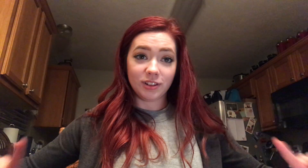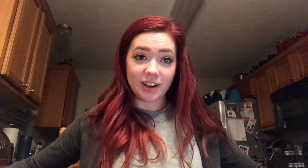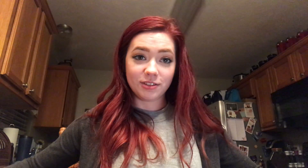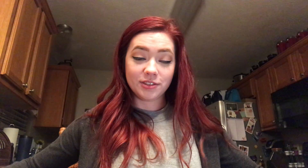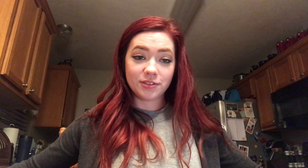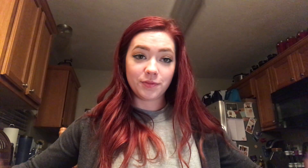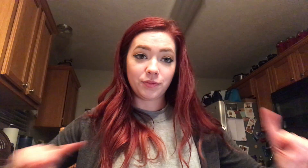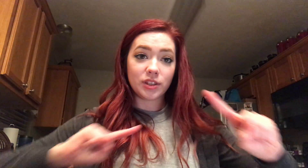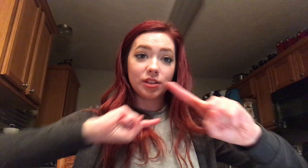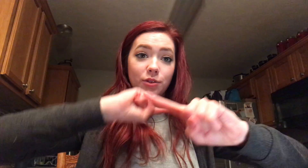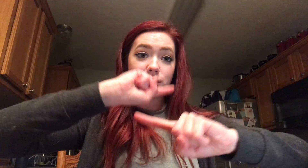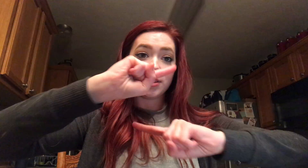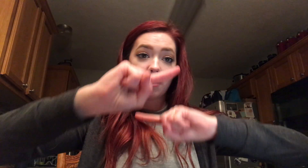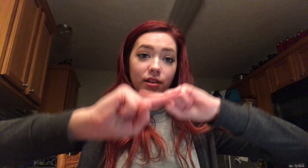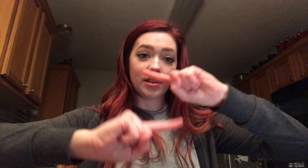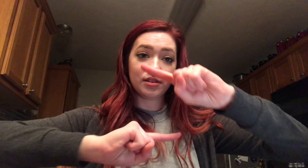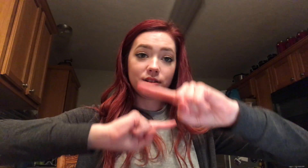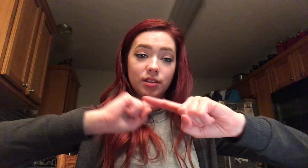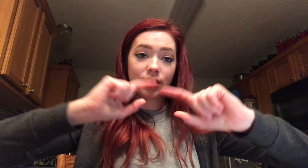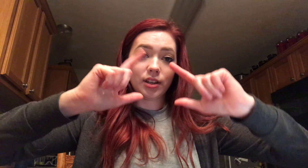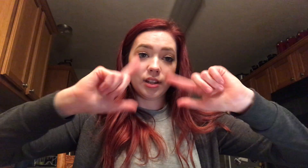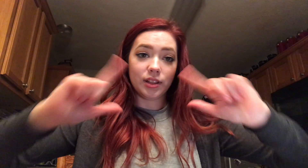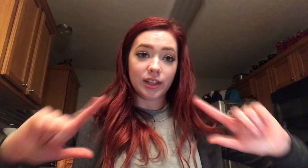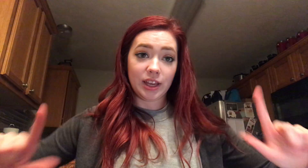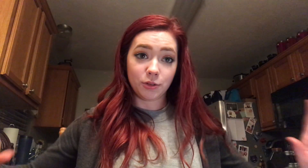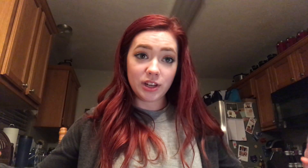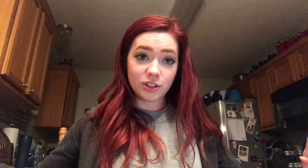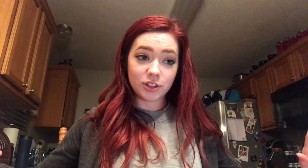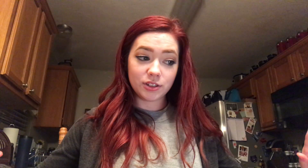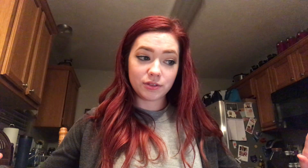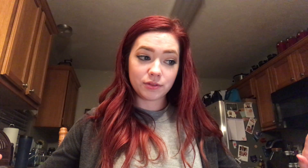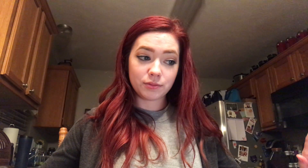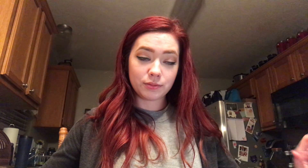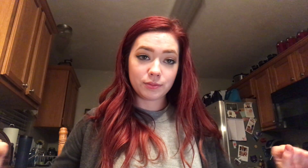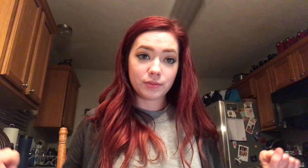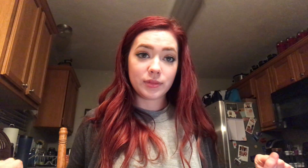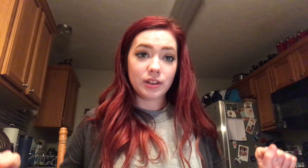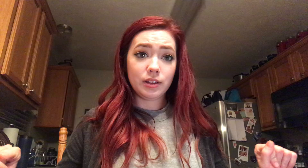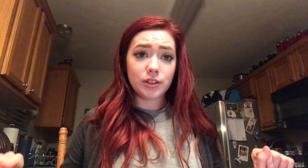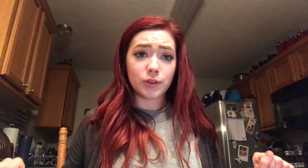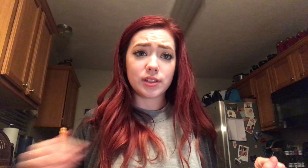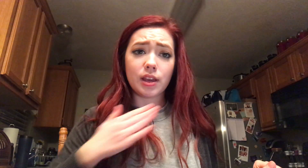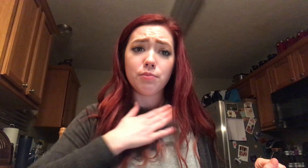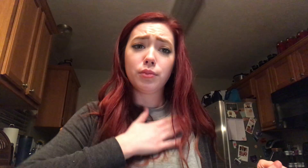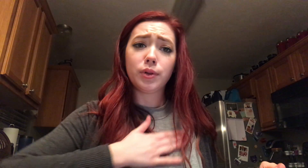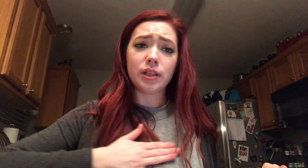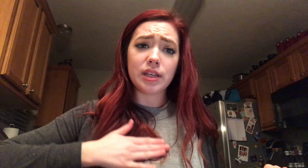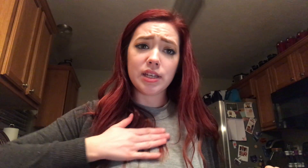out. So sign. Language. So you could say